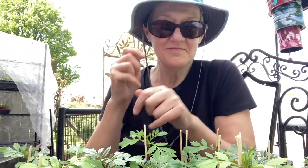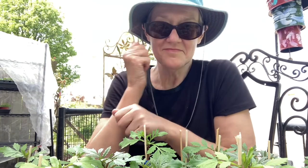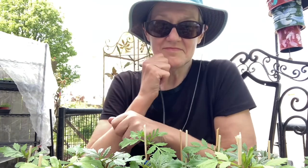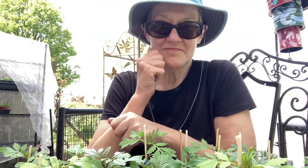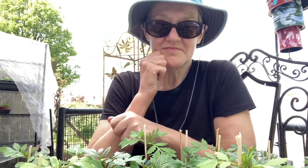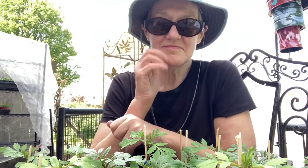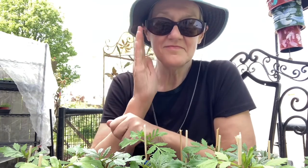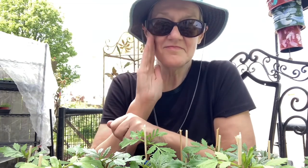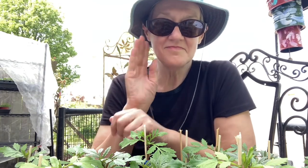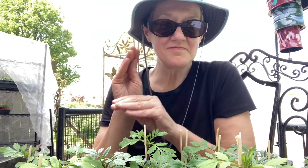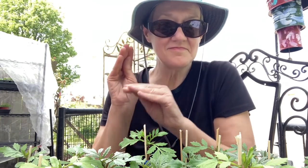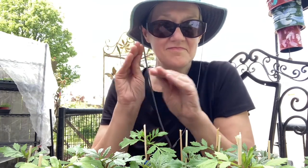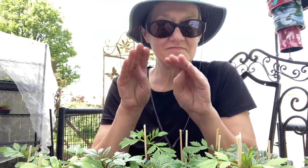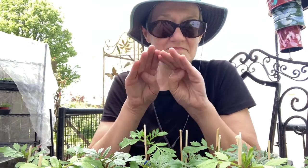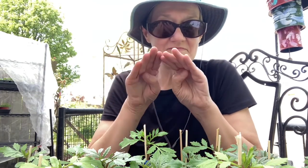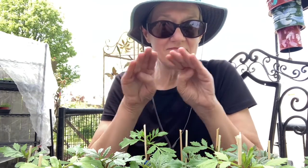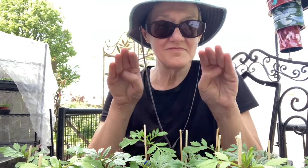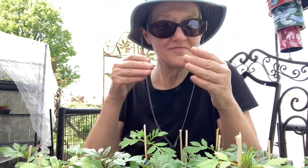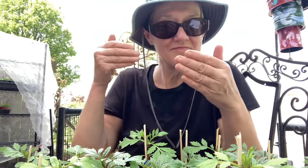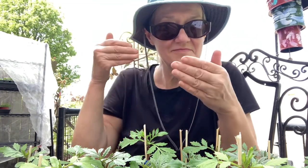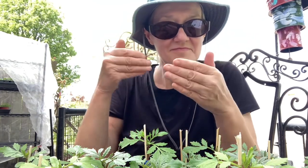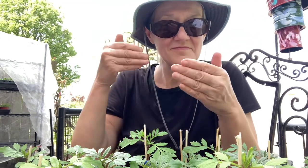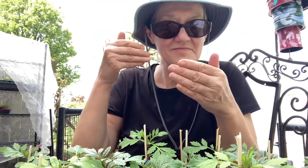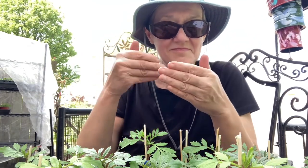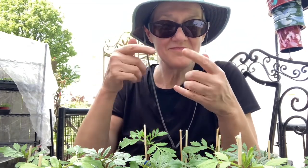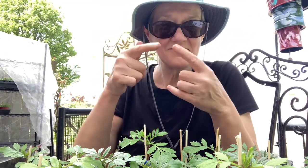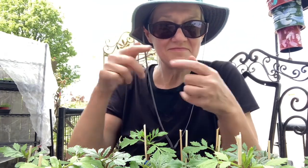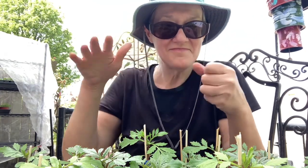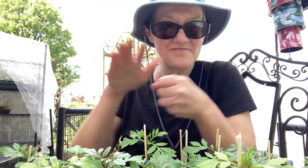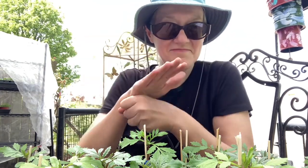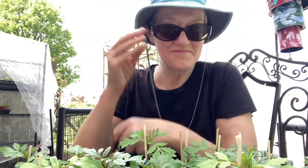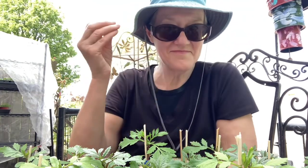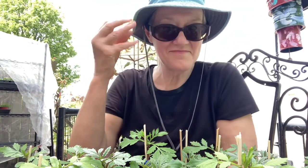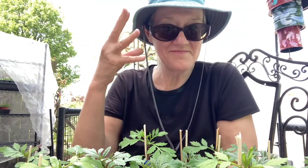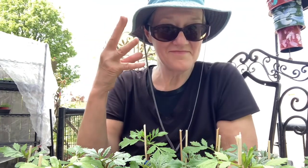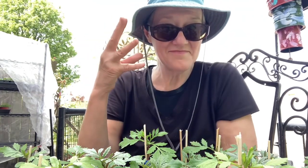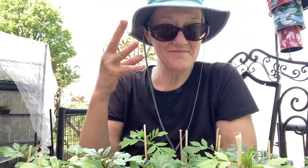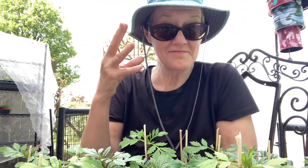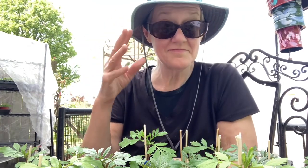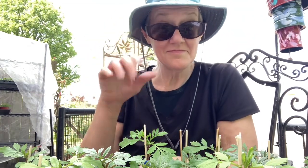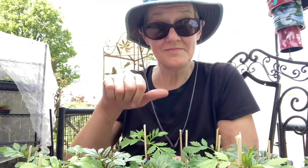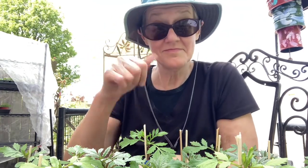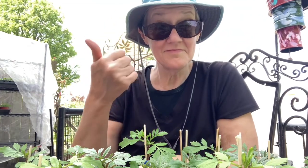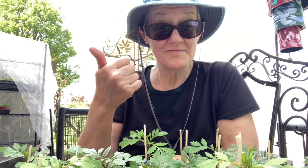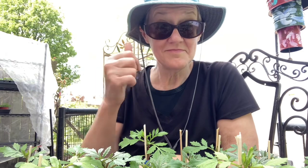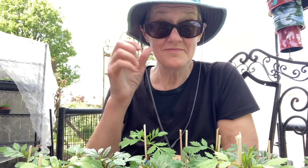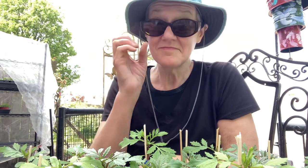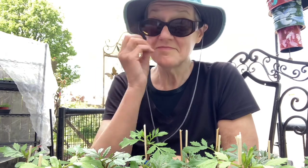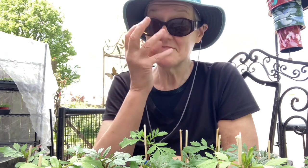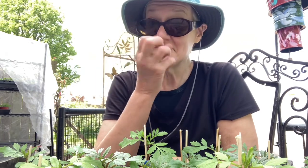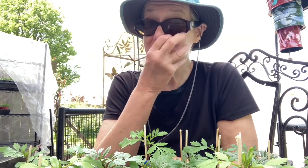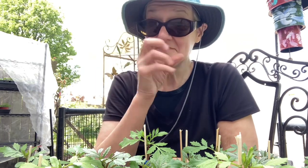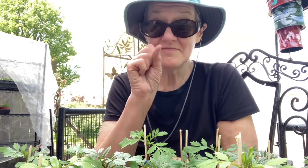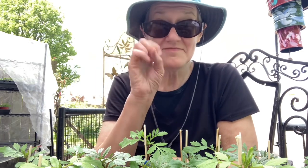here. But every day I will move the shelf and expose them to more and more full sun. Our